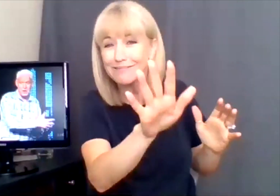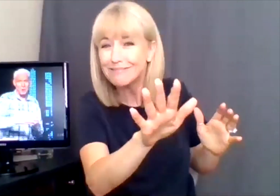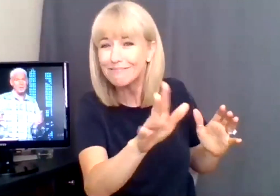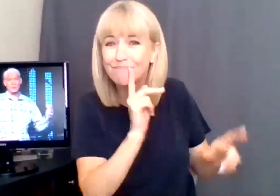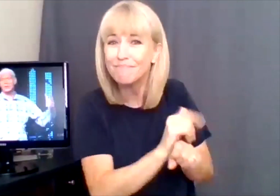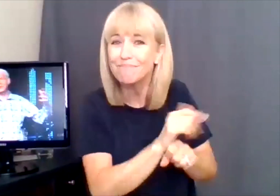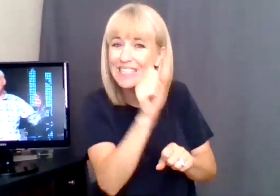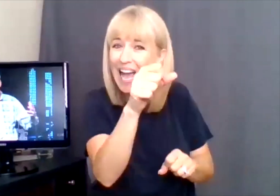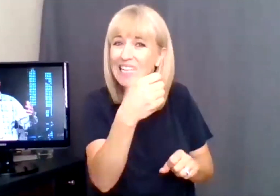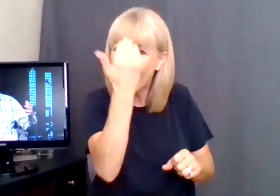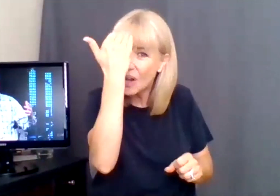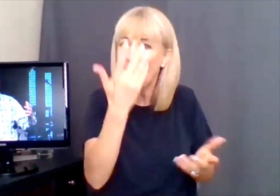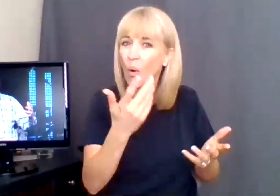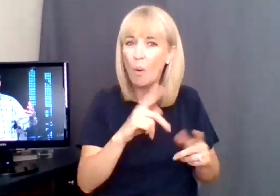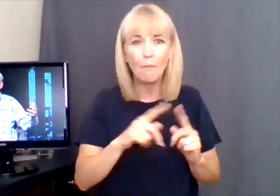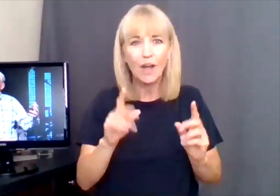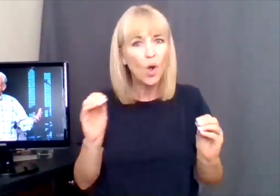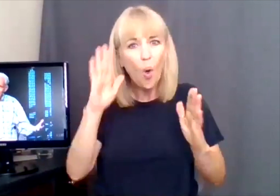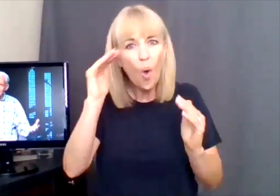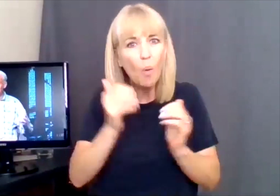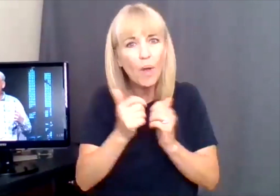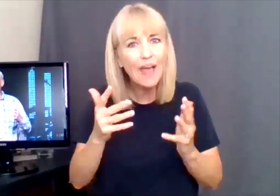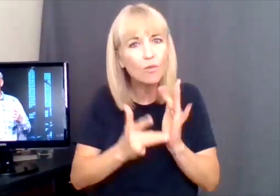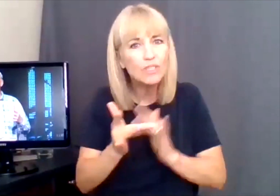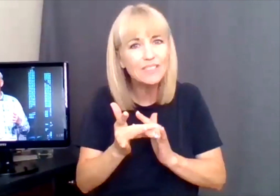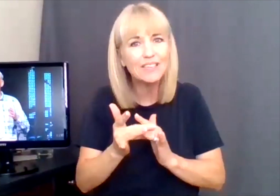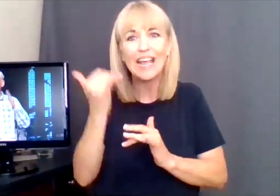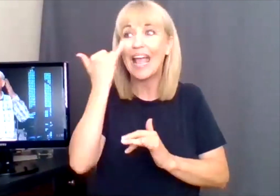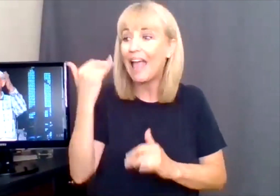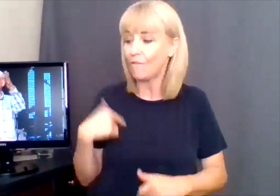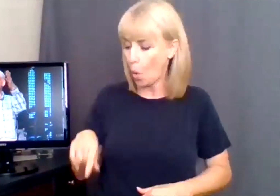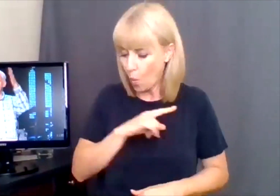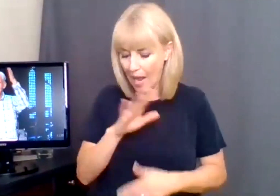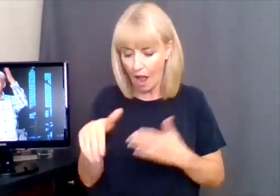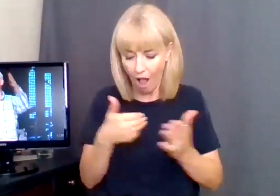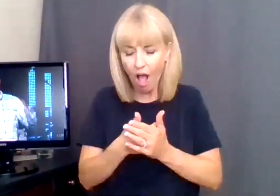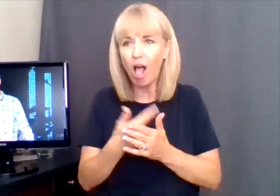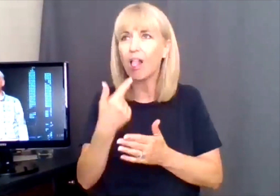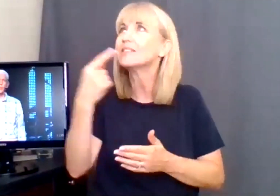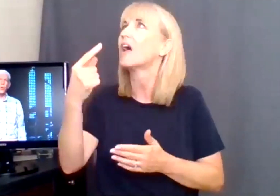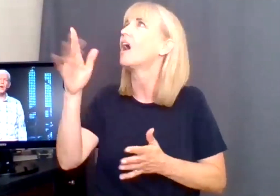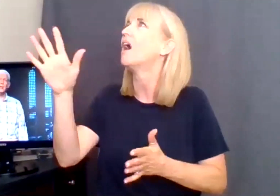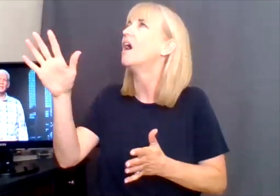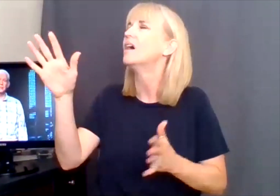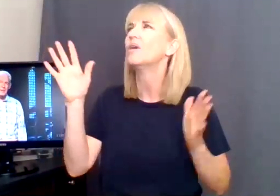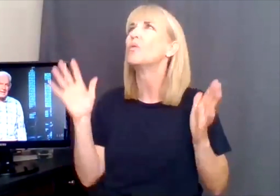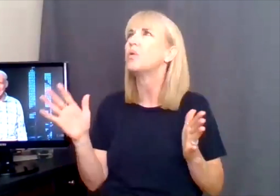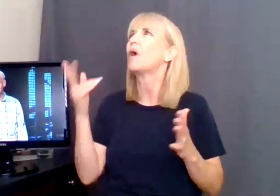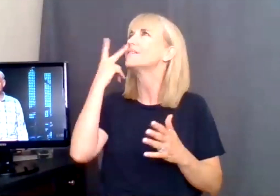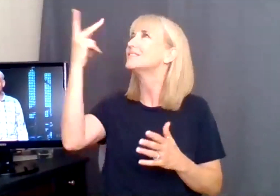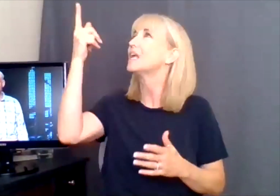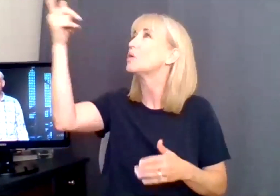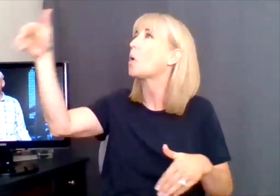There's no hope in the world without Jesus. Imagine if believers all around would turn and say, Jesus, I see you on the throne, and woe is